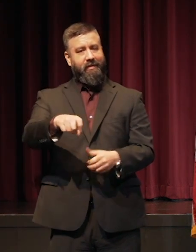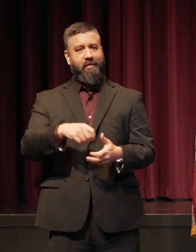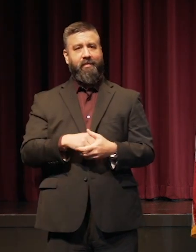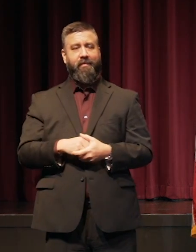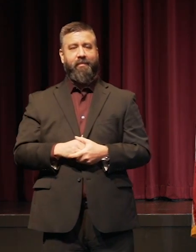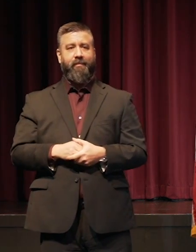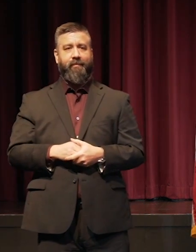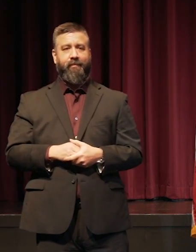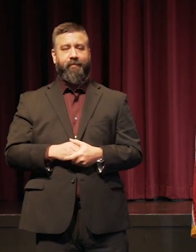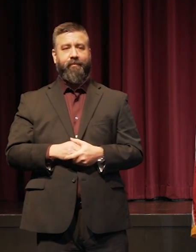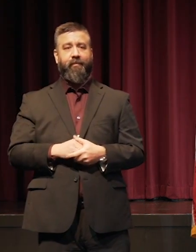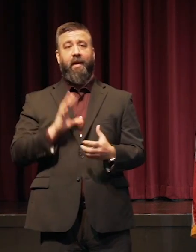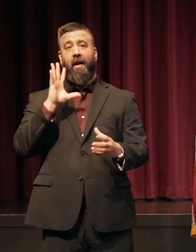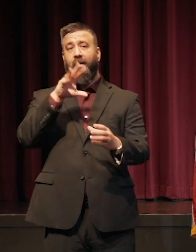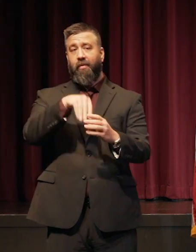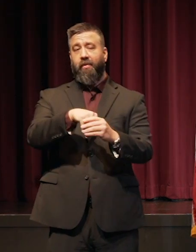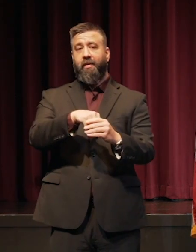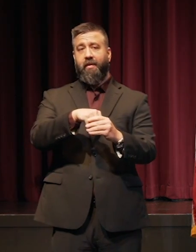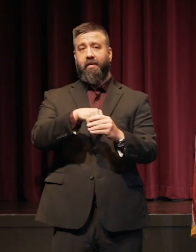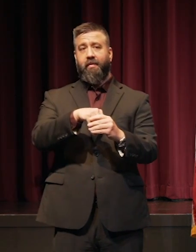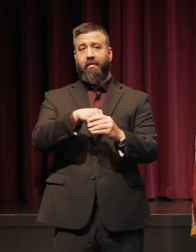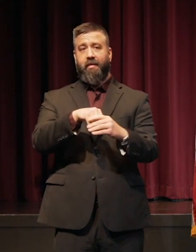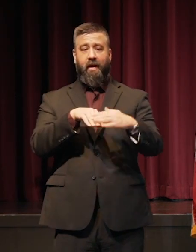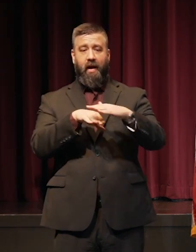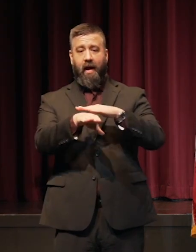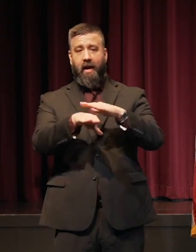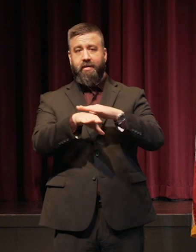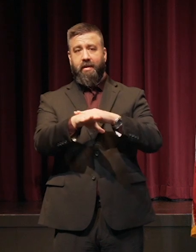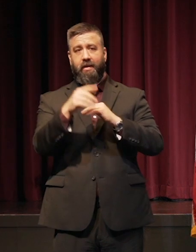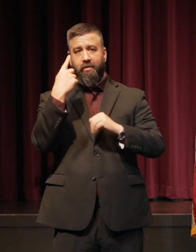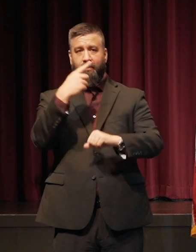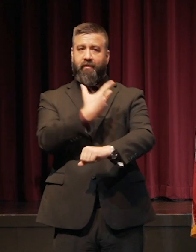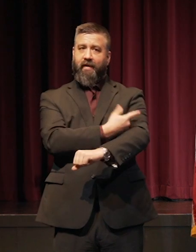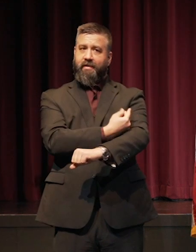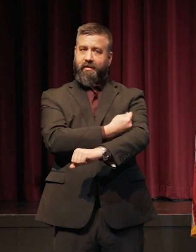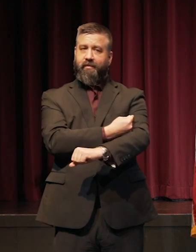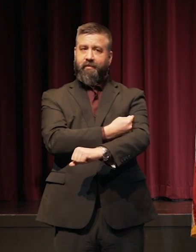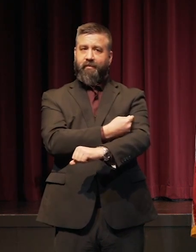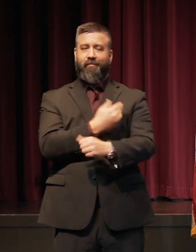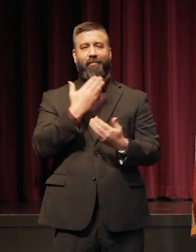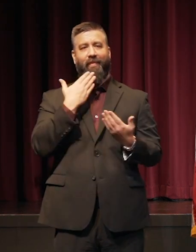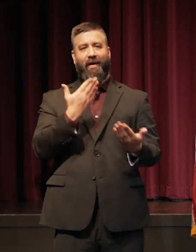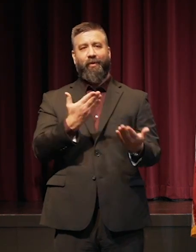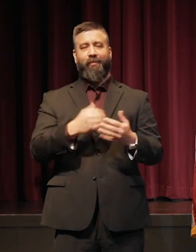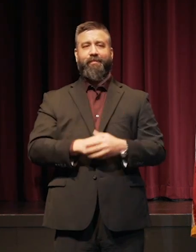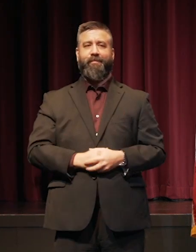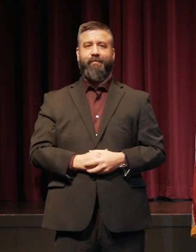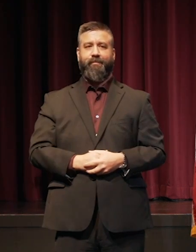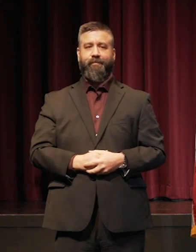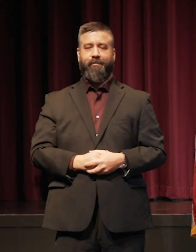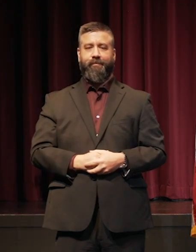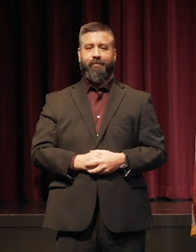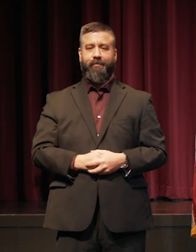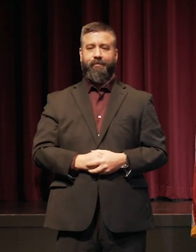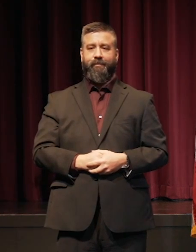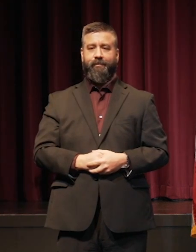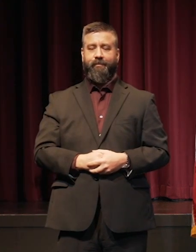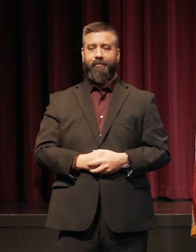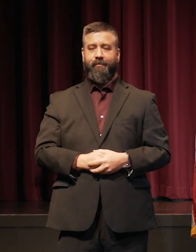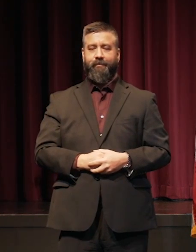need, including access to the vaccine. Thank you.